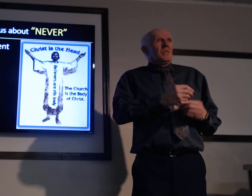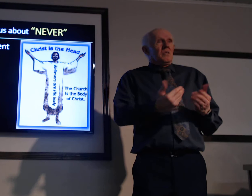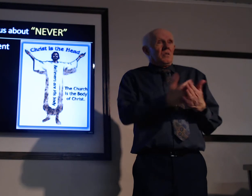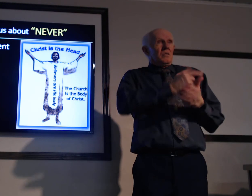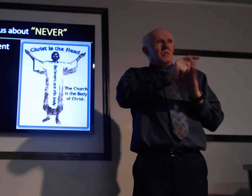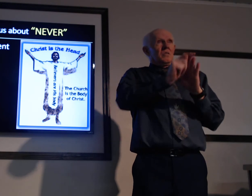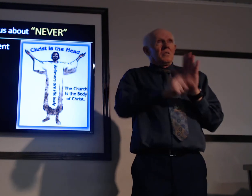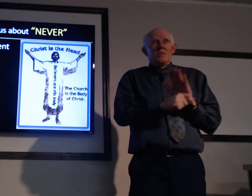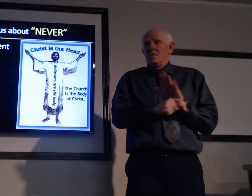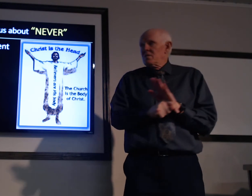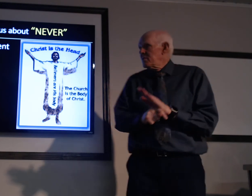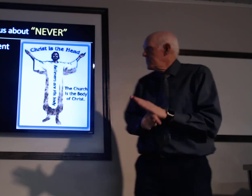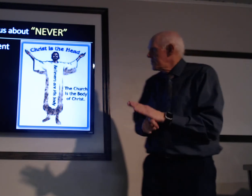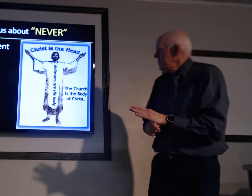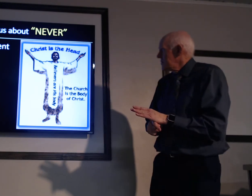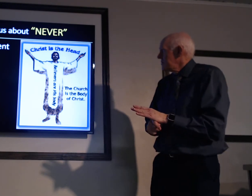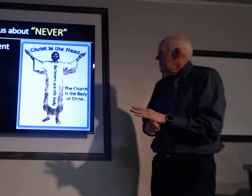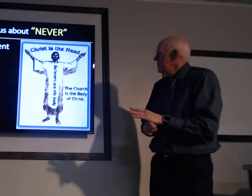It came true in the New Testament.